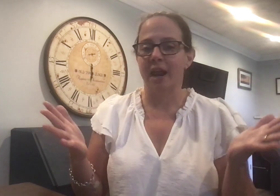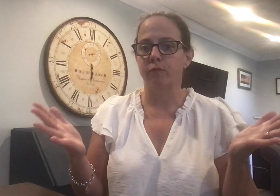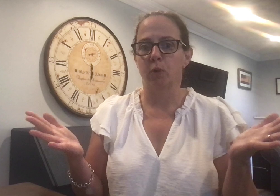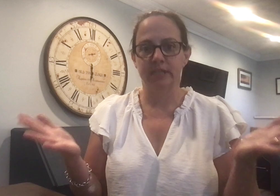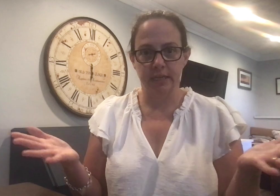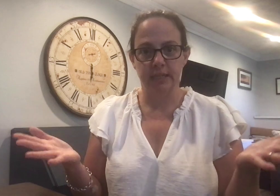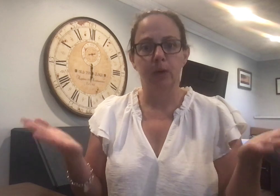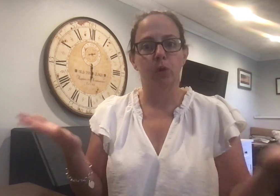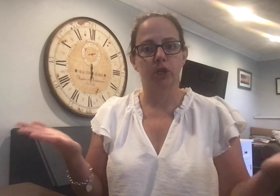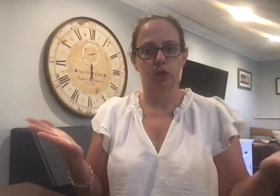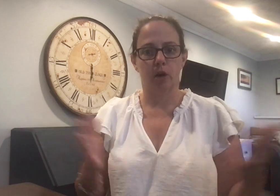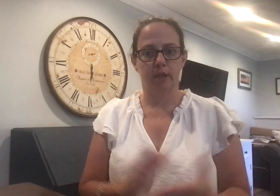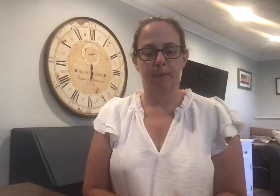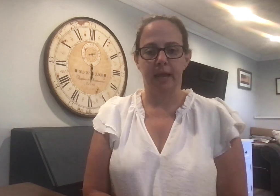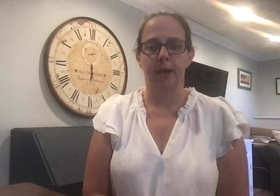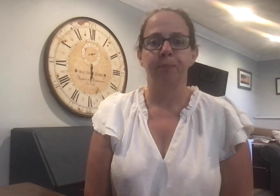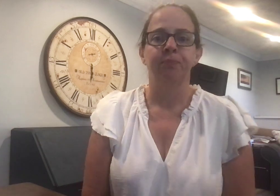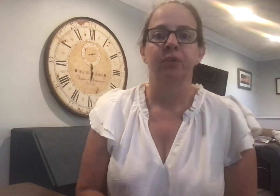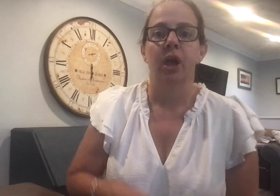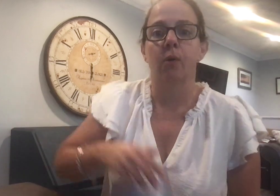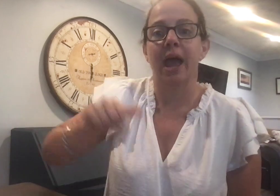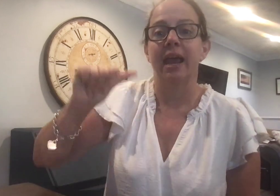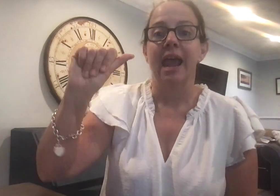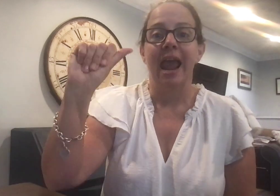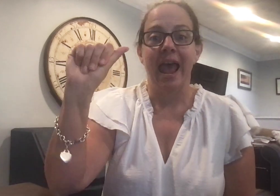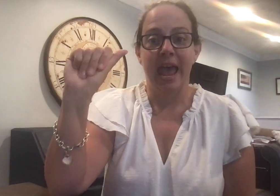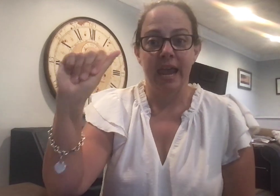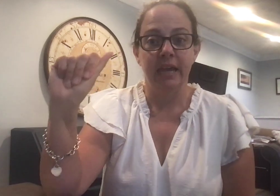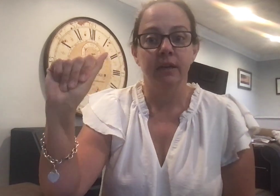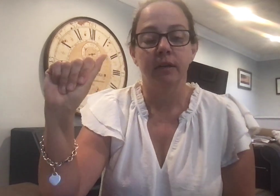everyone doesn't, and we're going to start at the beginning. Okay, A,